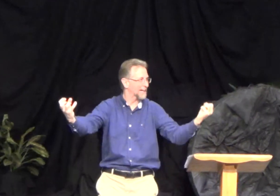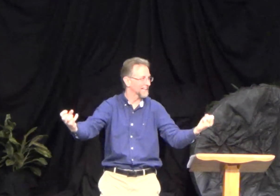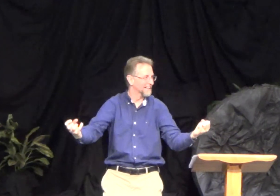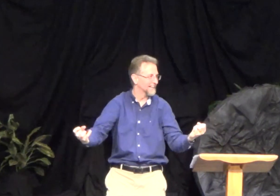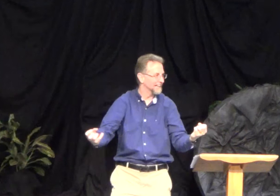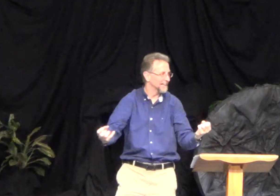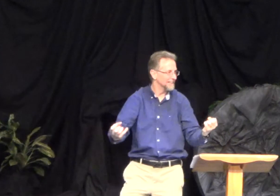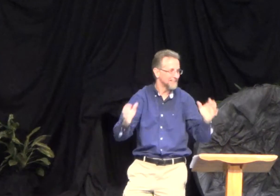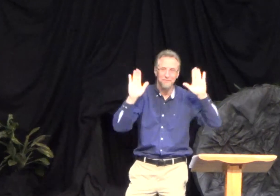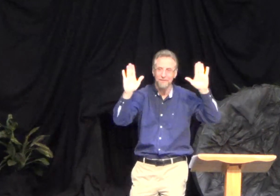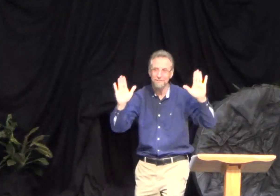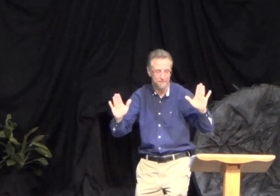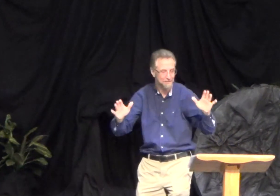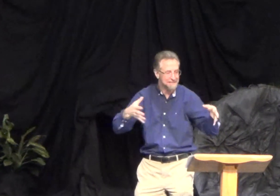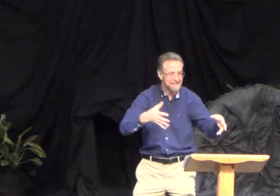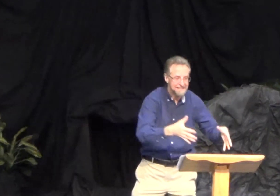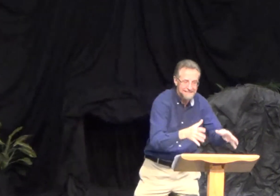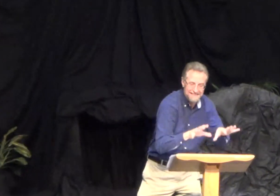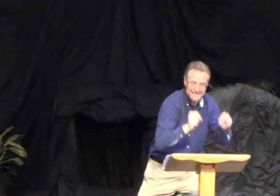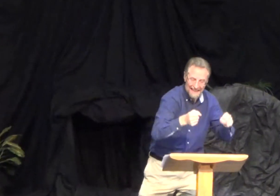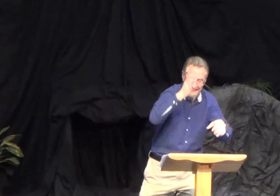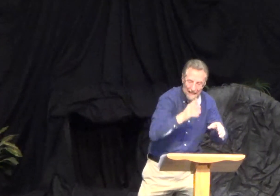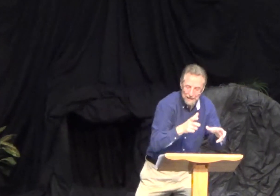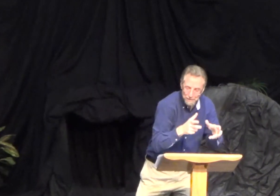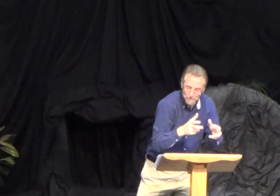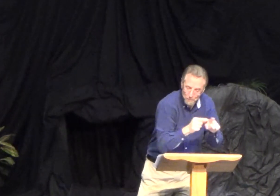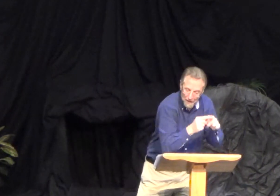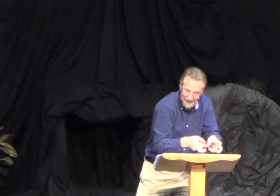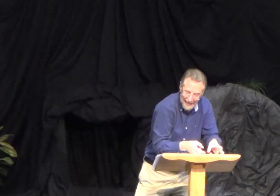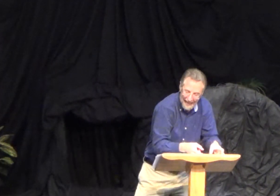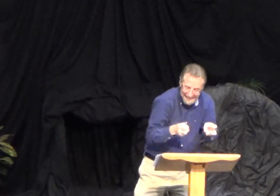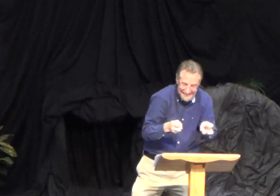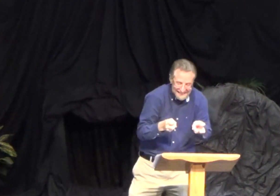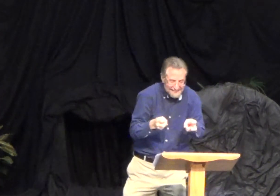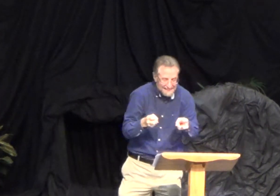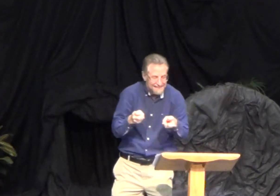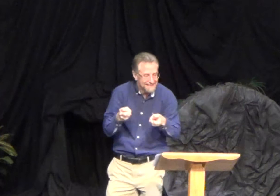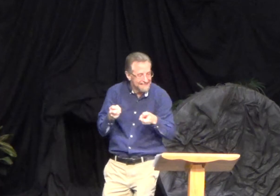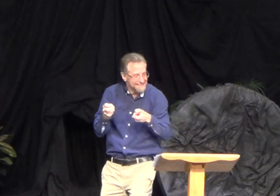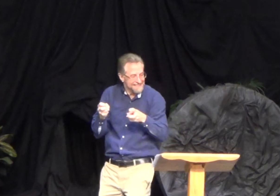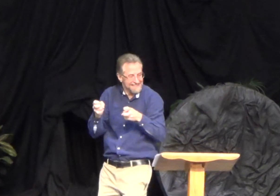to summon it with power. That's wonderful. See here, taking the word of God, taking it.